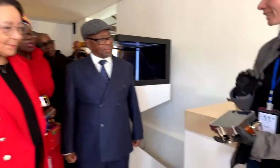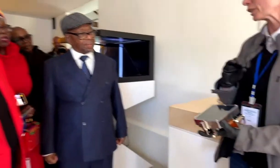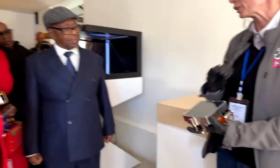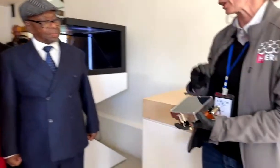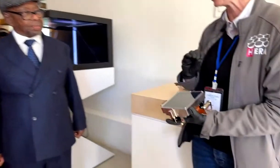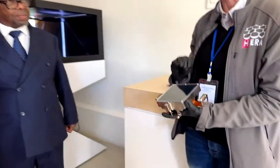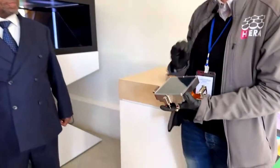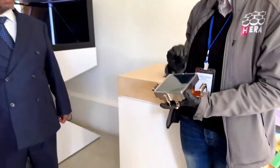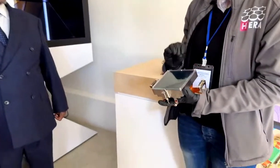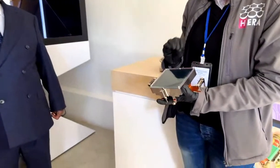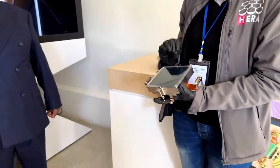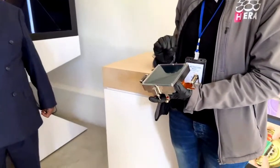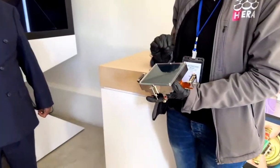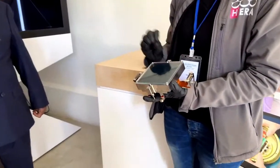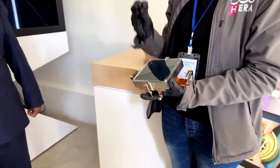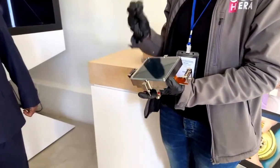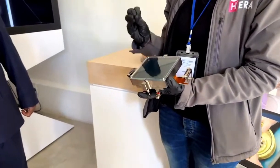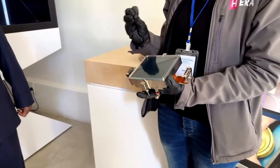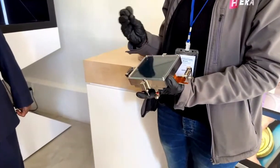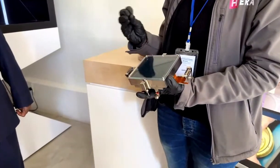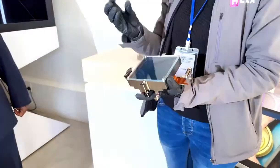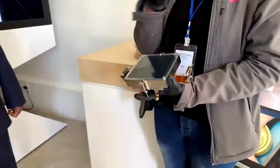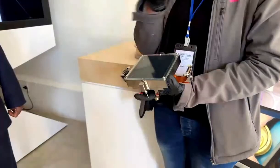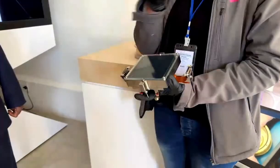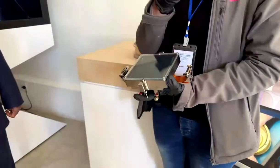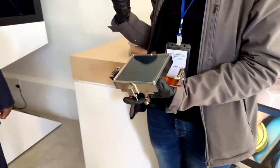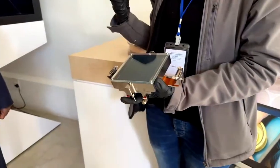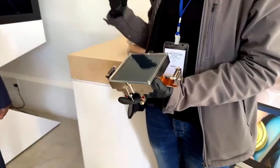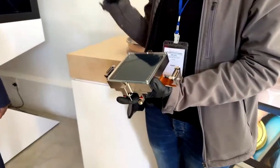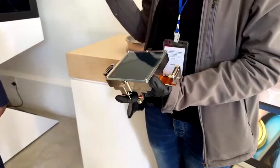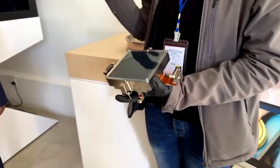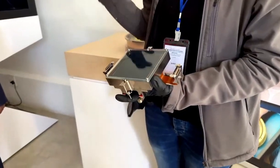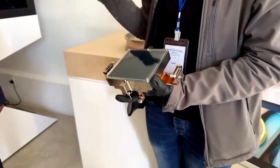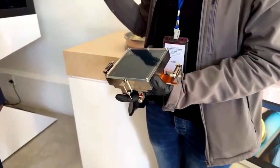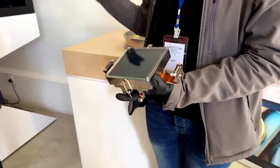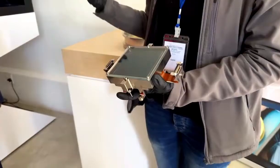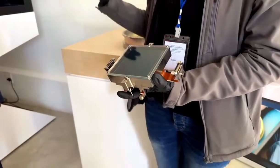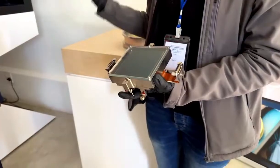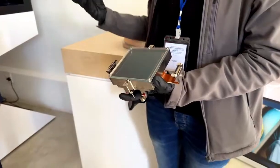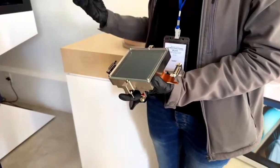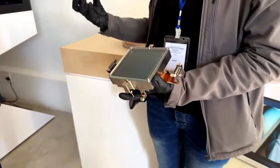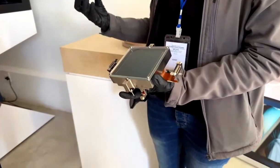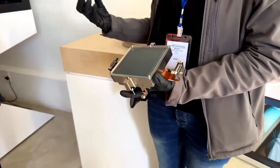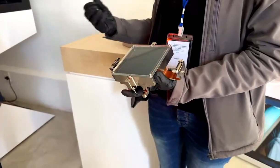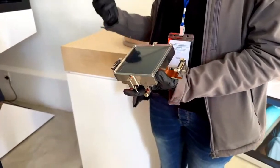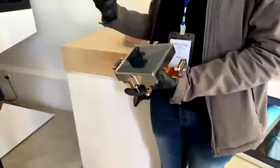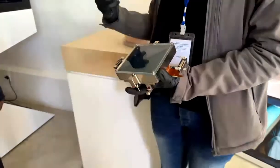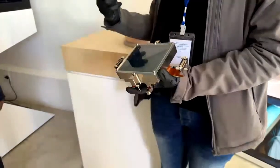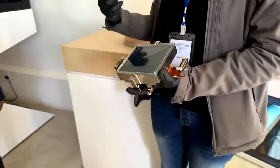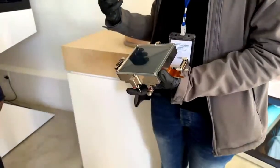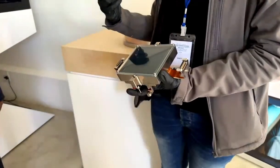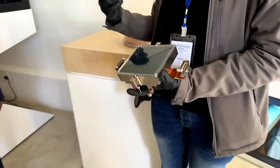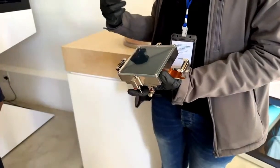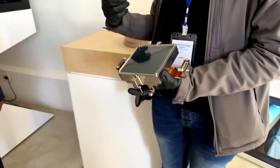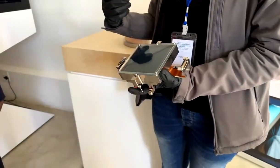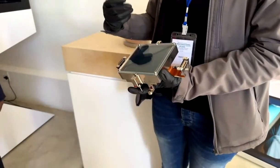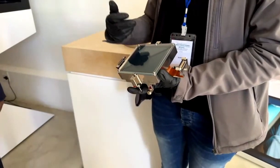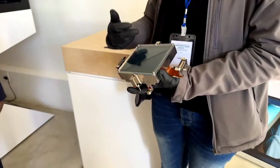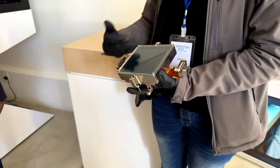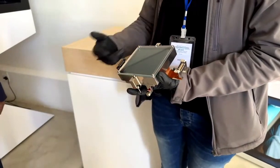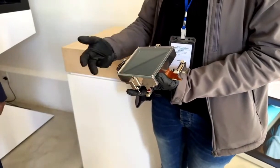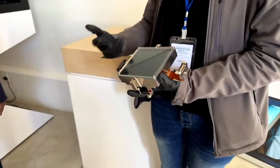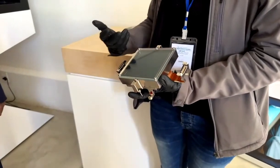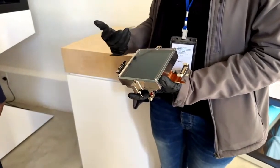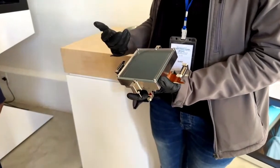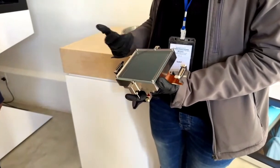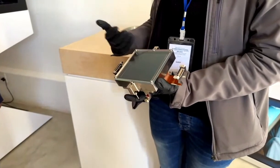This is a charge-coupled device. It is the core of all the images, the technology that takes the images. It